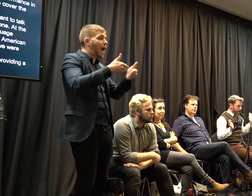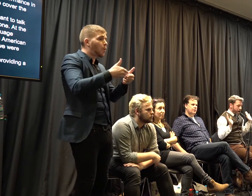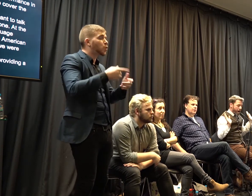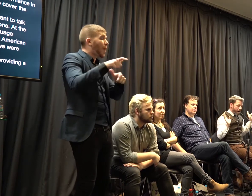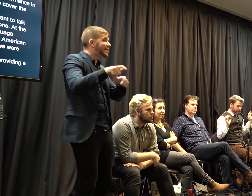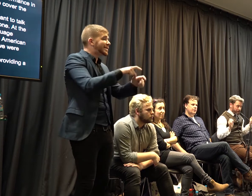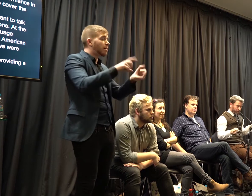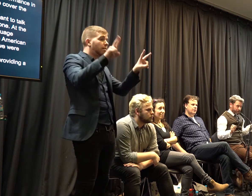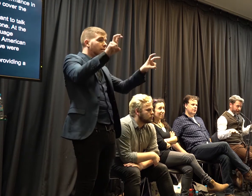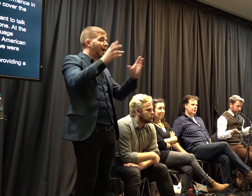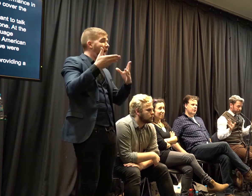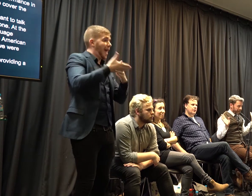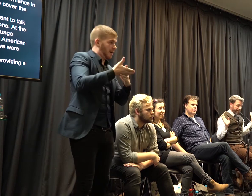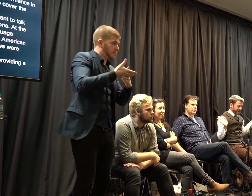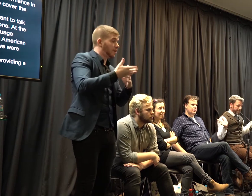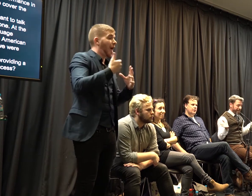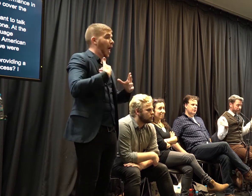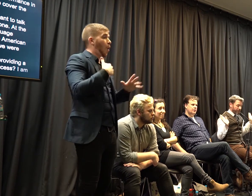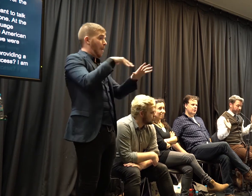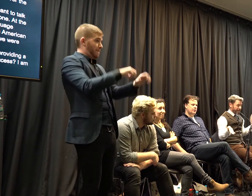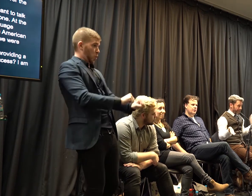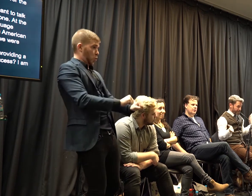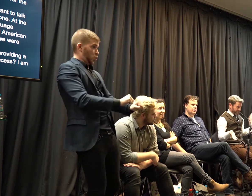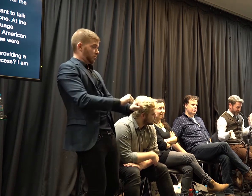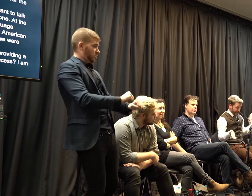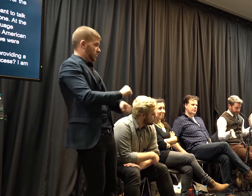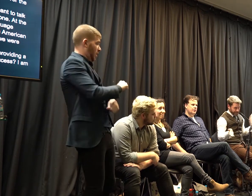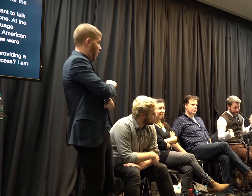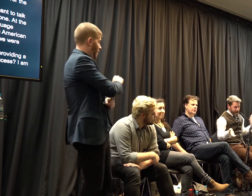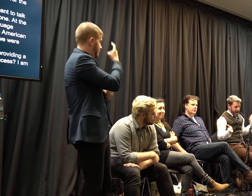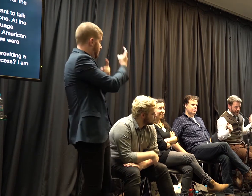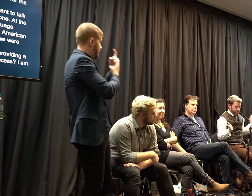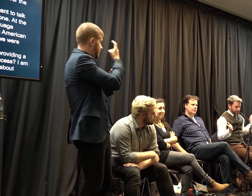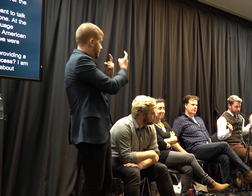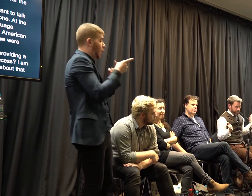access? I'm going to pause on that one. They can think about that whilst you get to ask your questions.